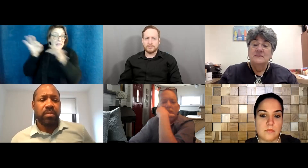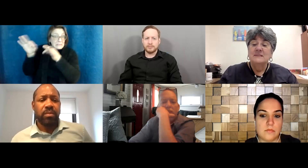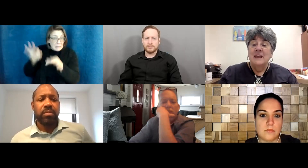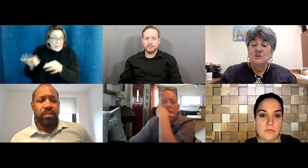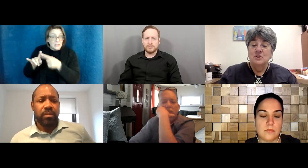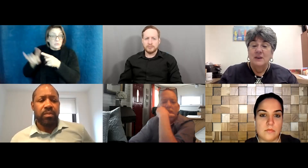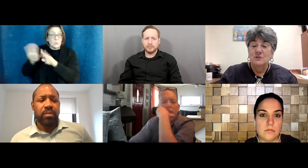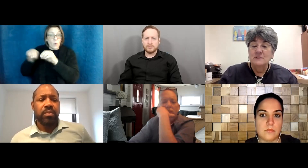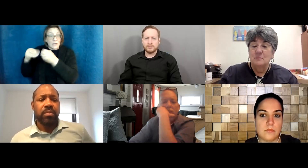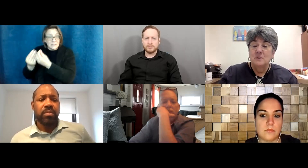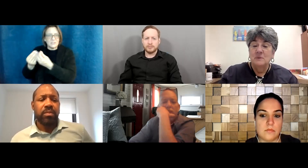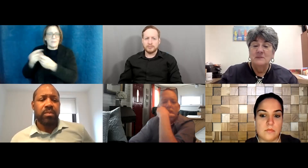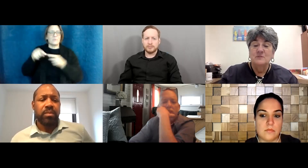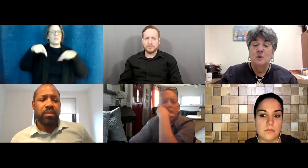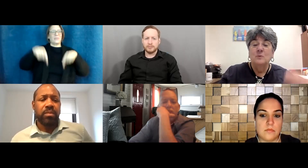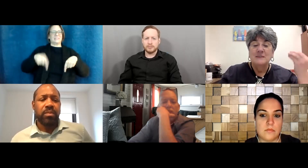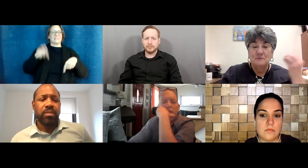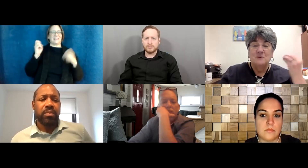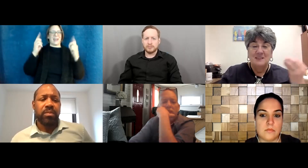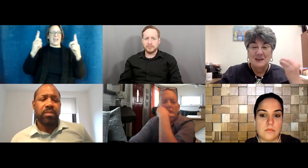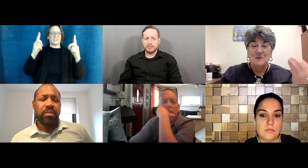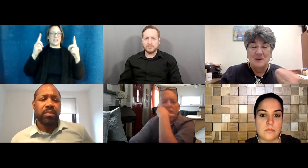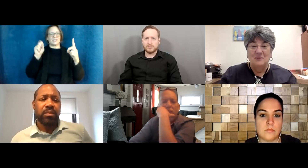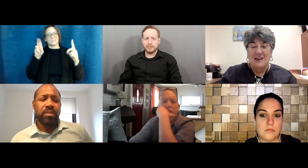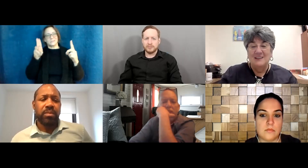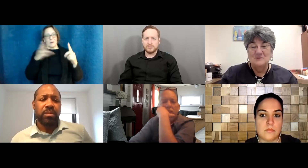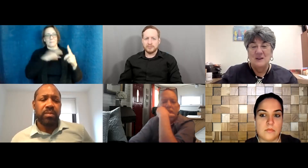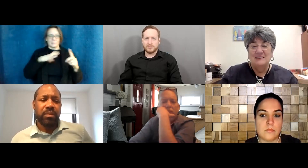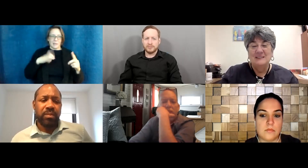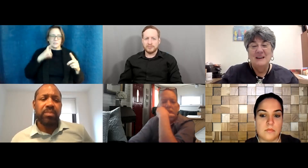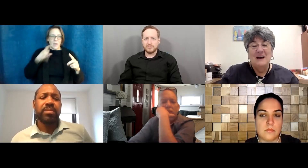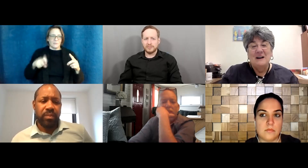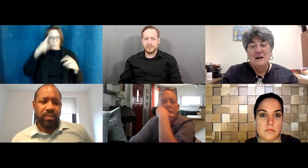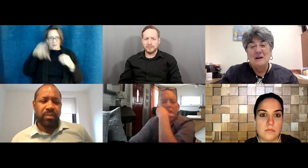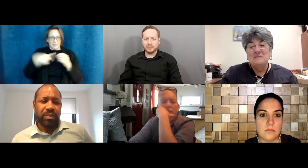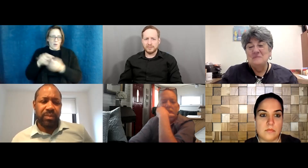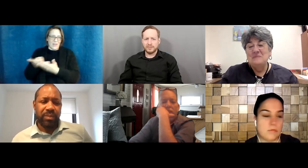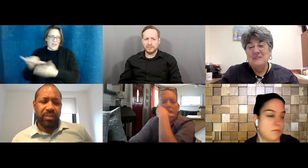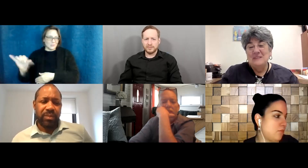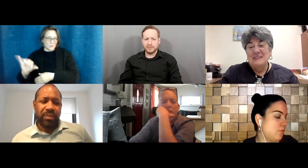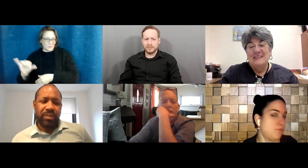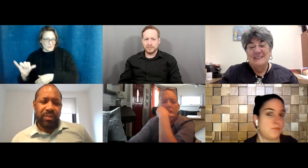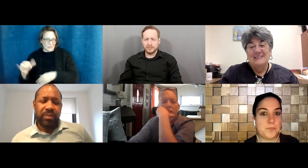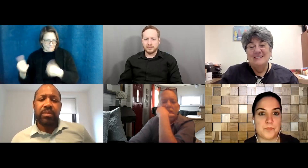But this is an education subcommittee, so we always have to be thinking about that as well.